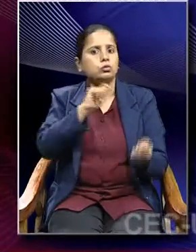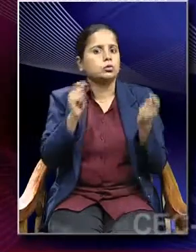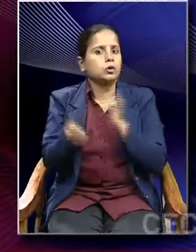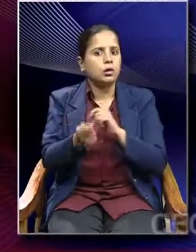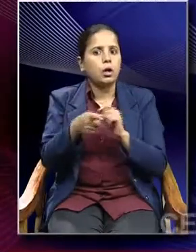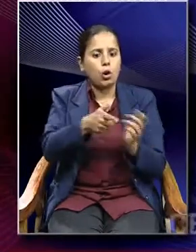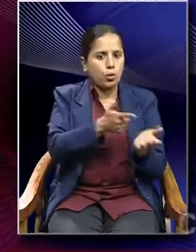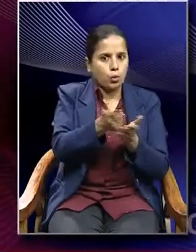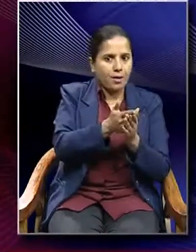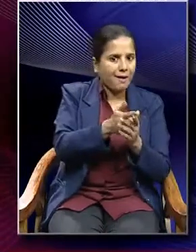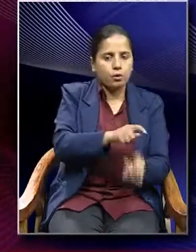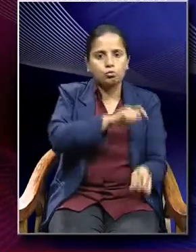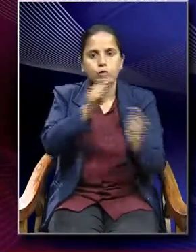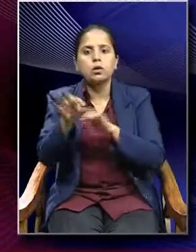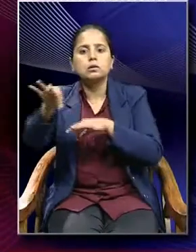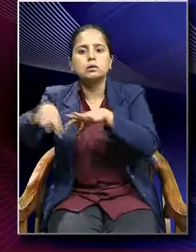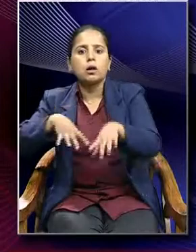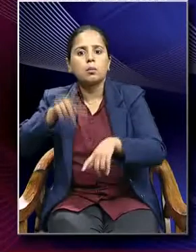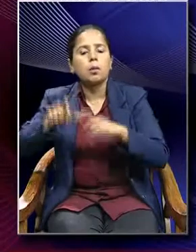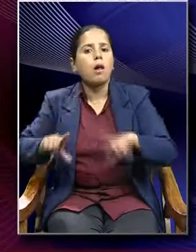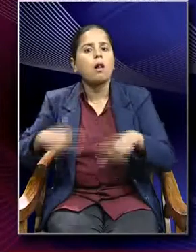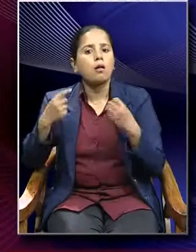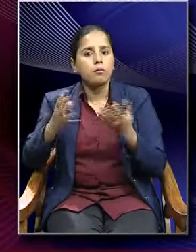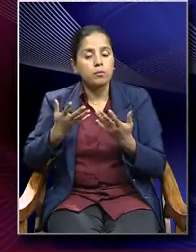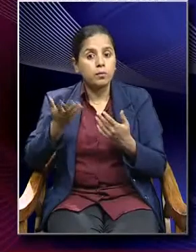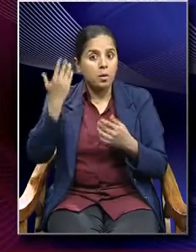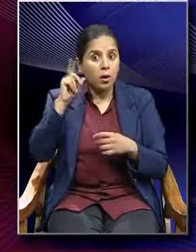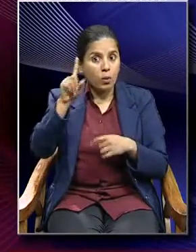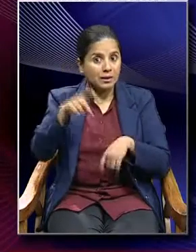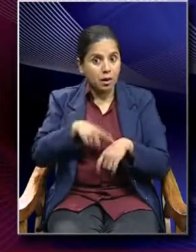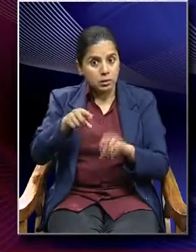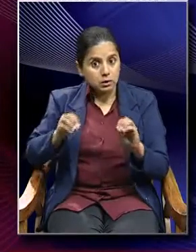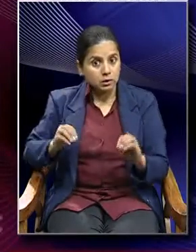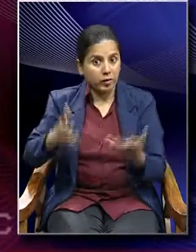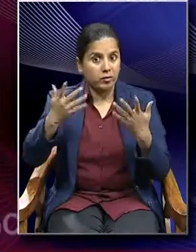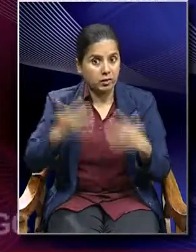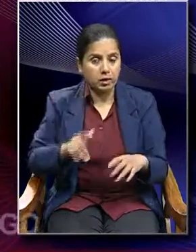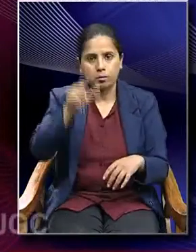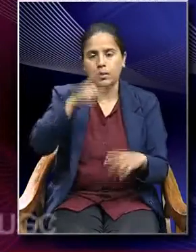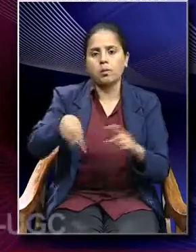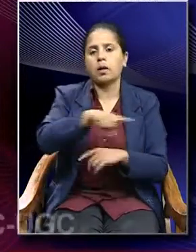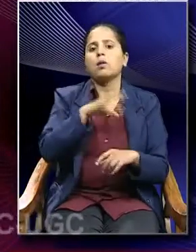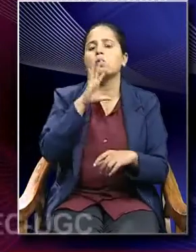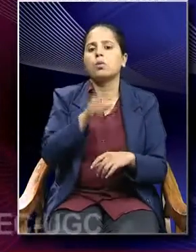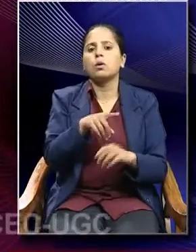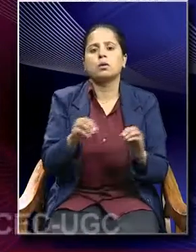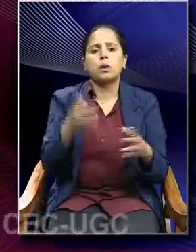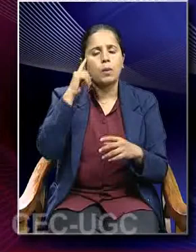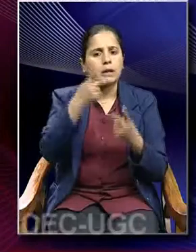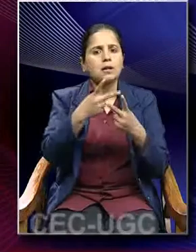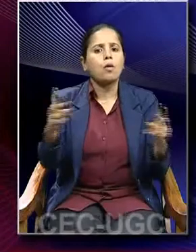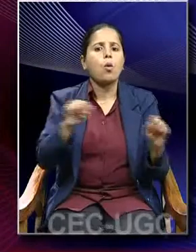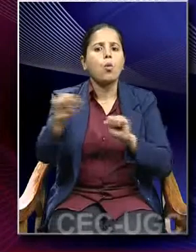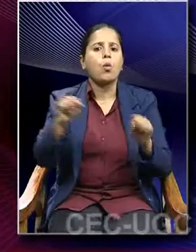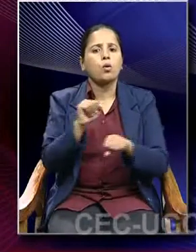rural area to urban area. Now, once this movement started, people started taking up different kind